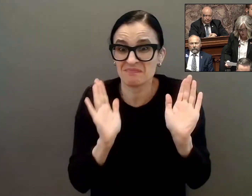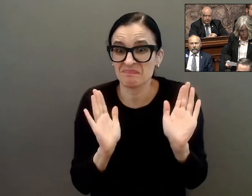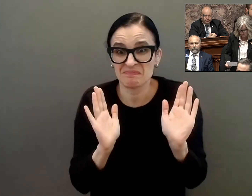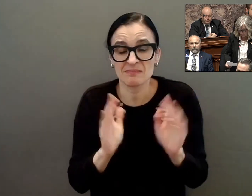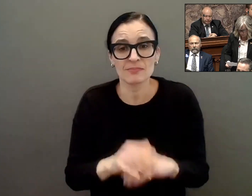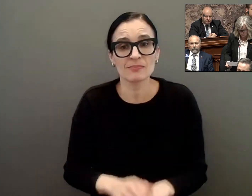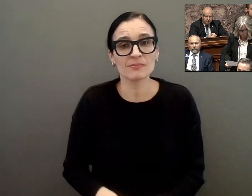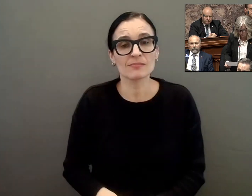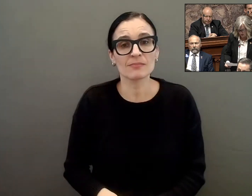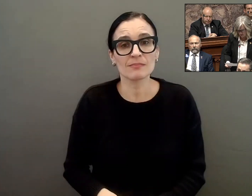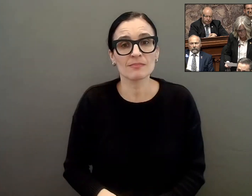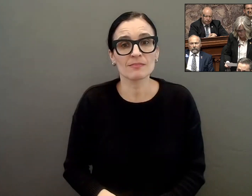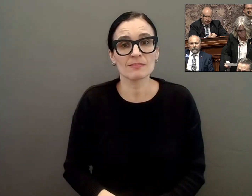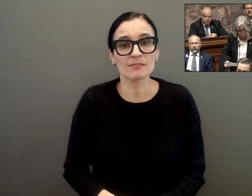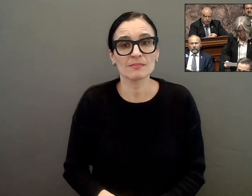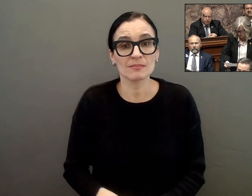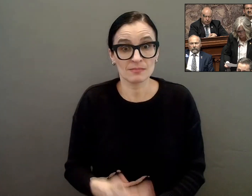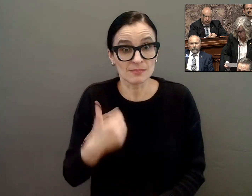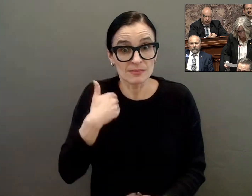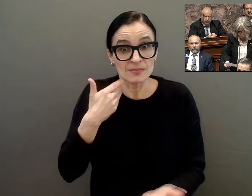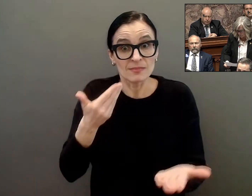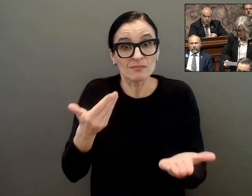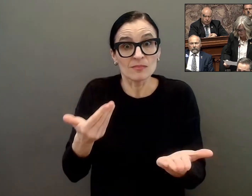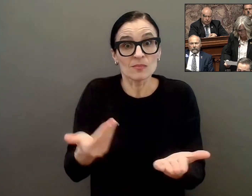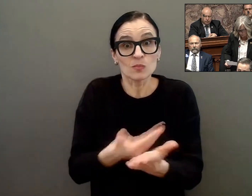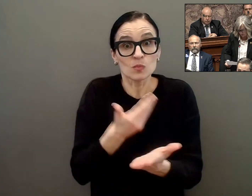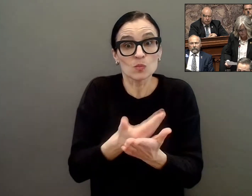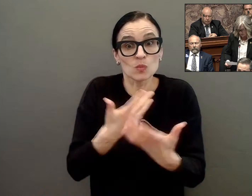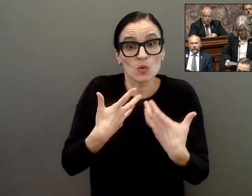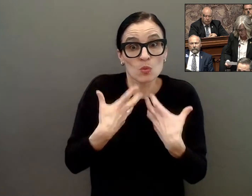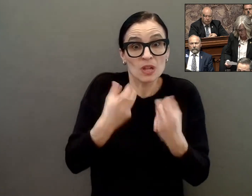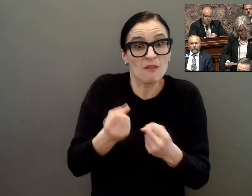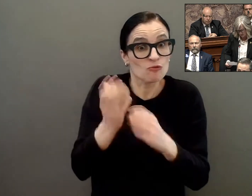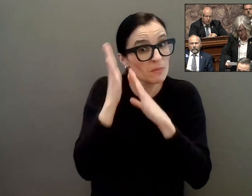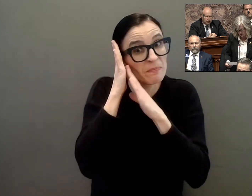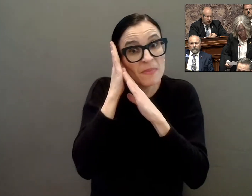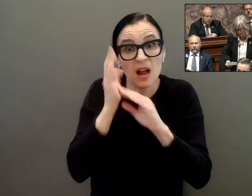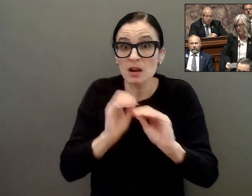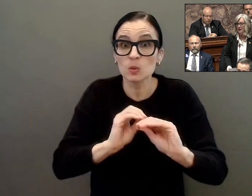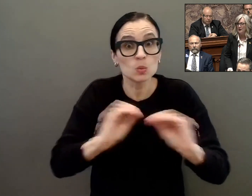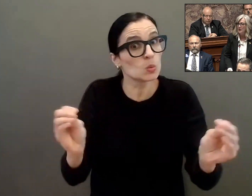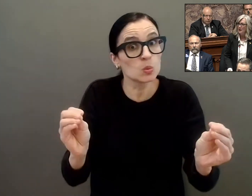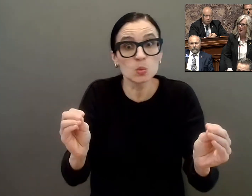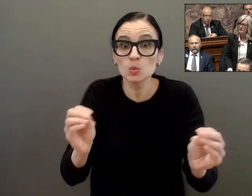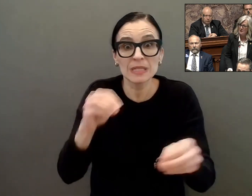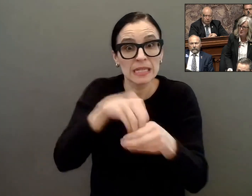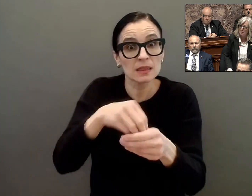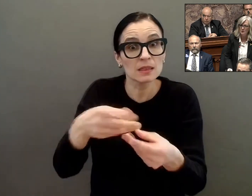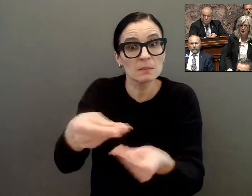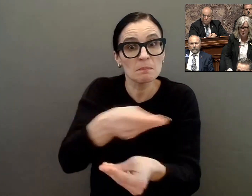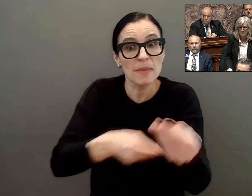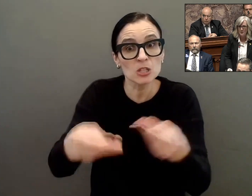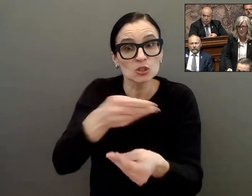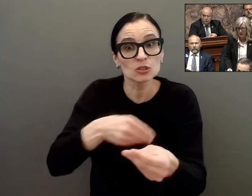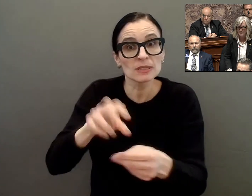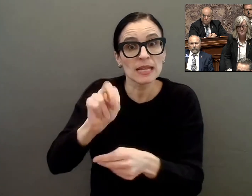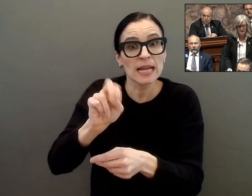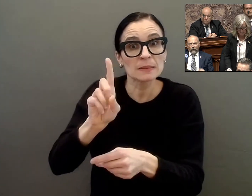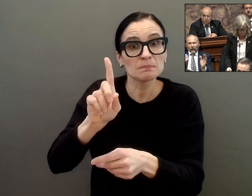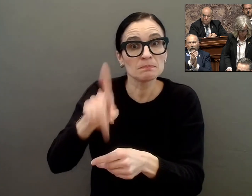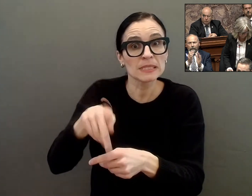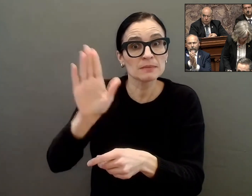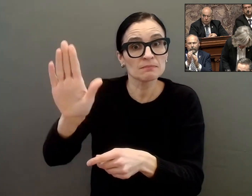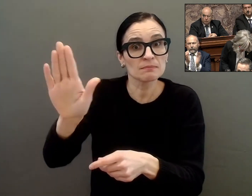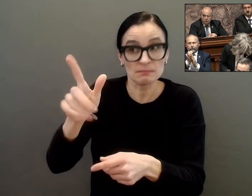BC NDP budget, when will this government commit to delivering additional treatment